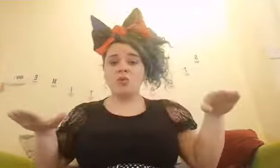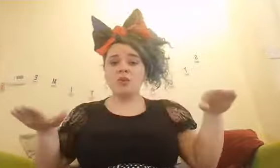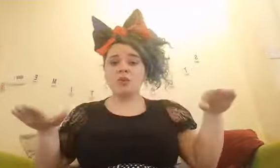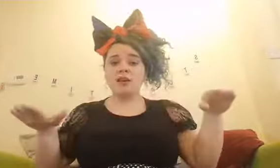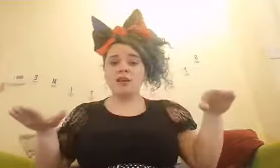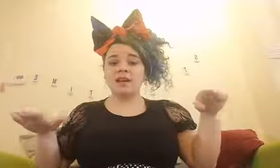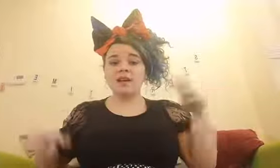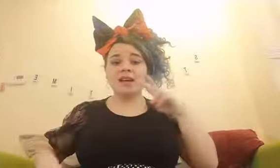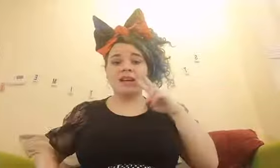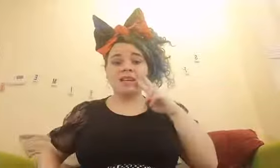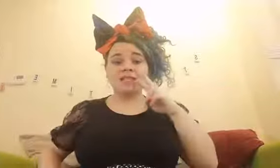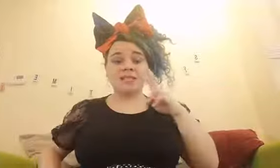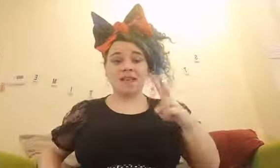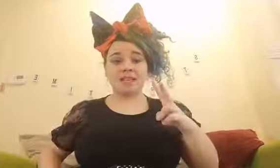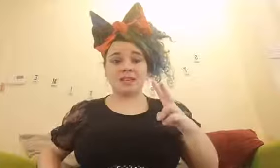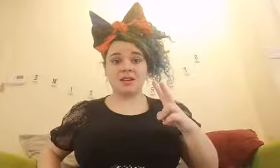water and said,